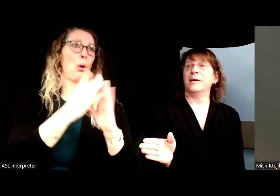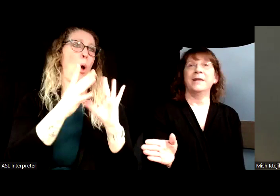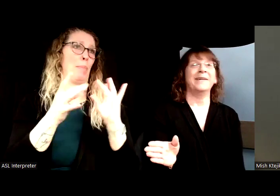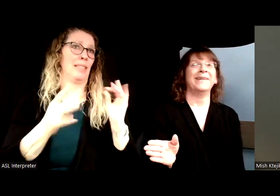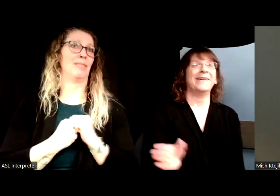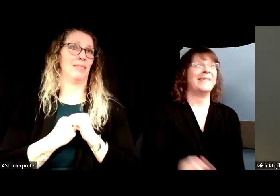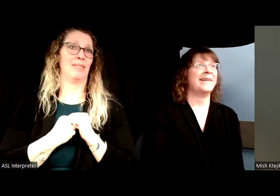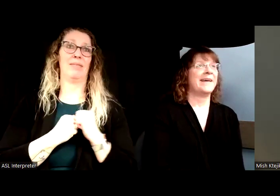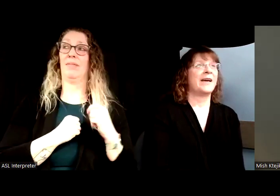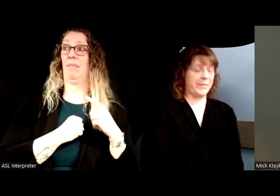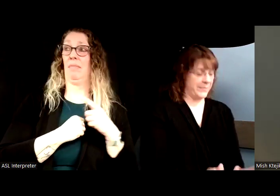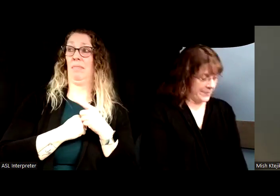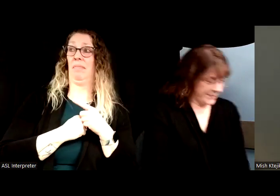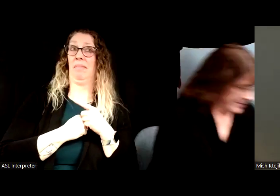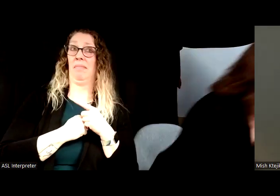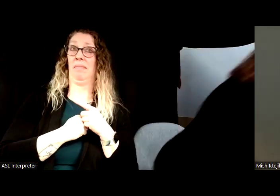Nathan?